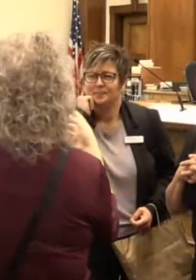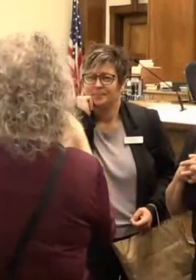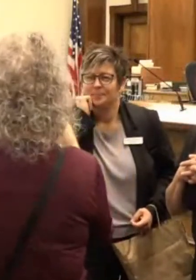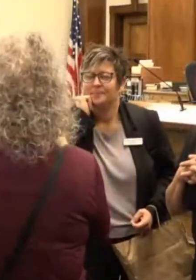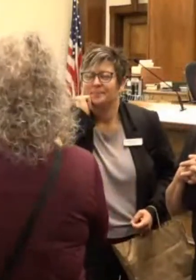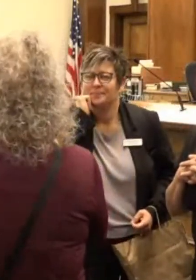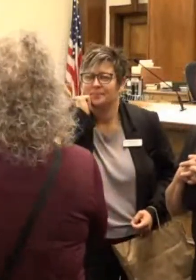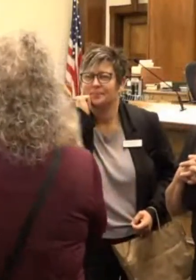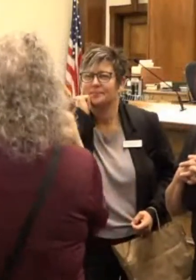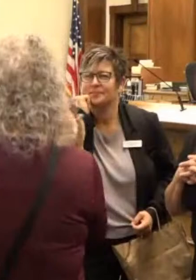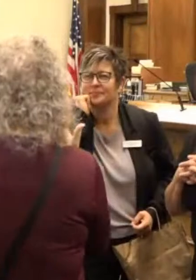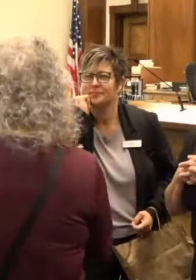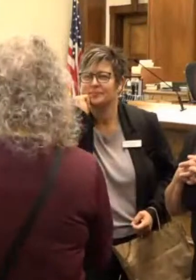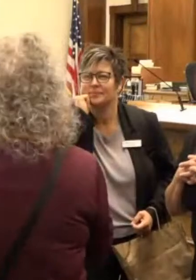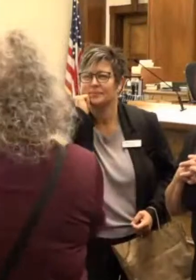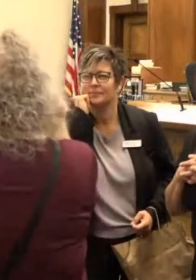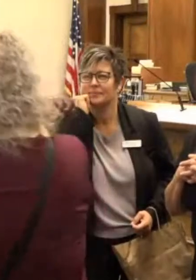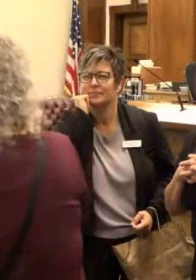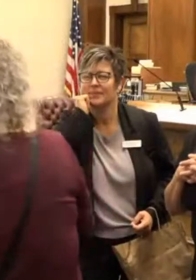I'm a rid of nerd.